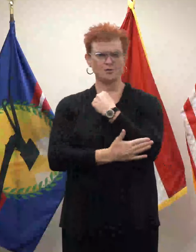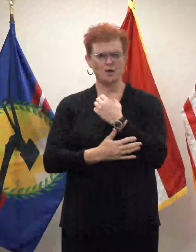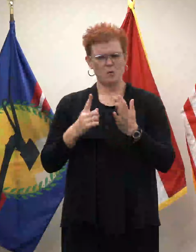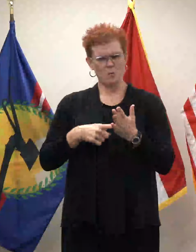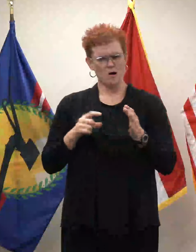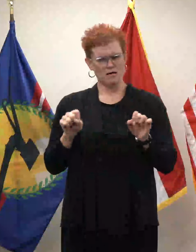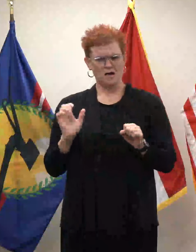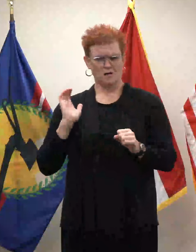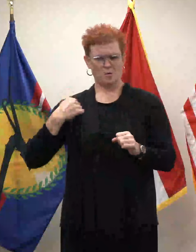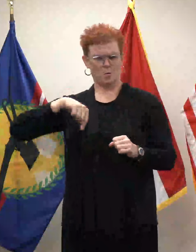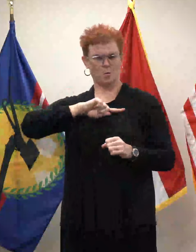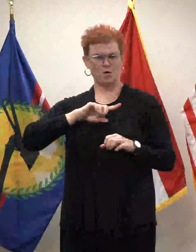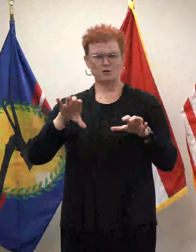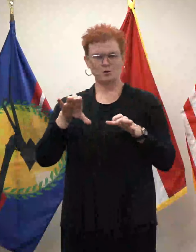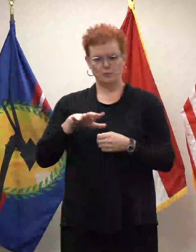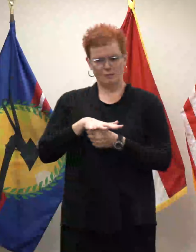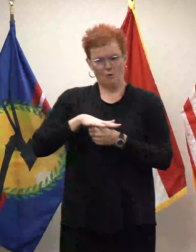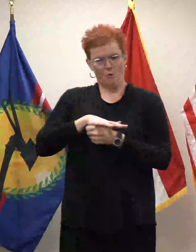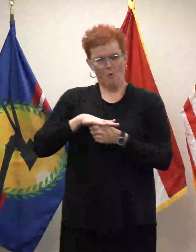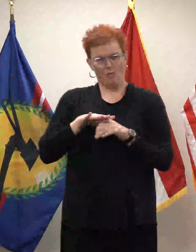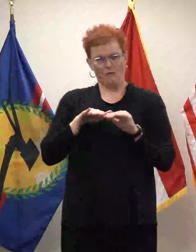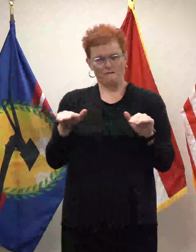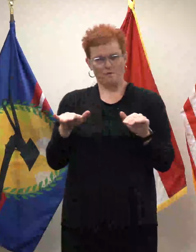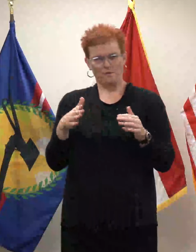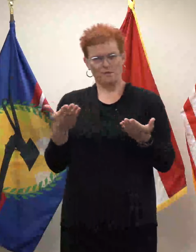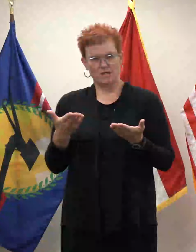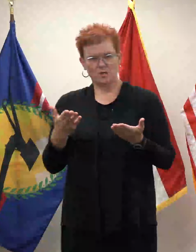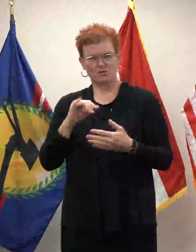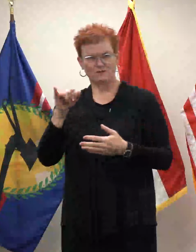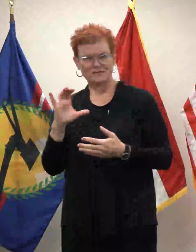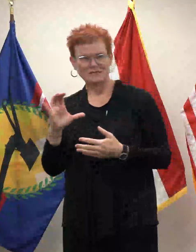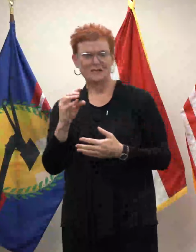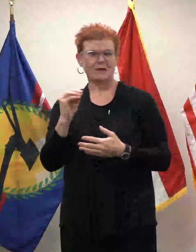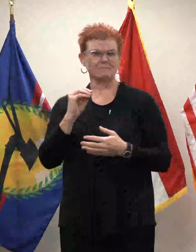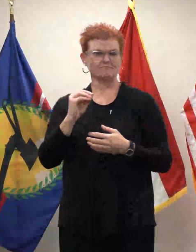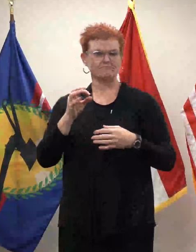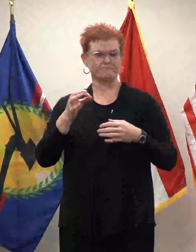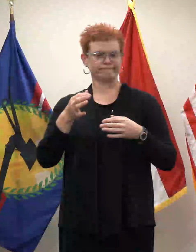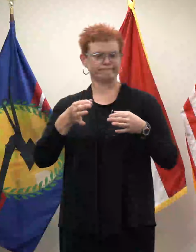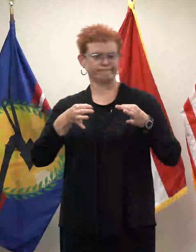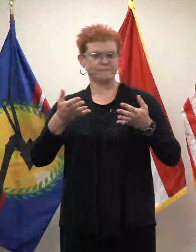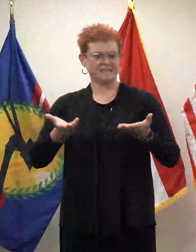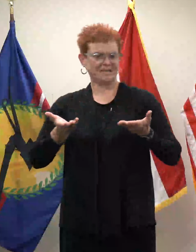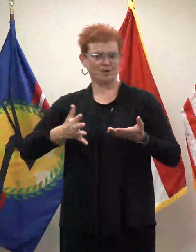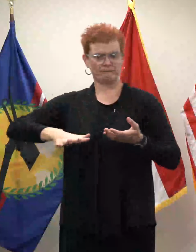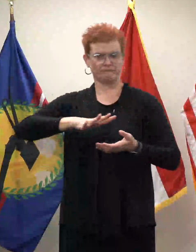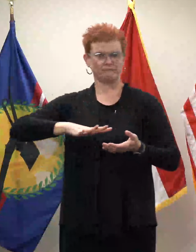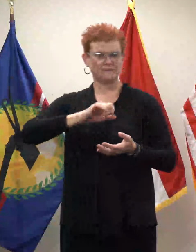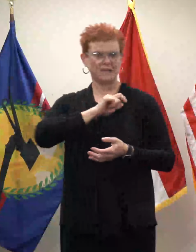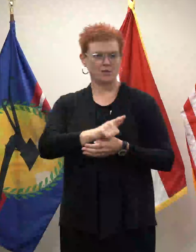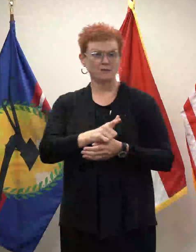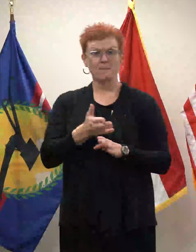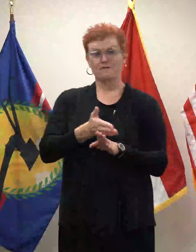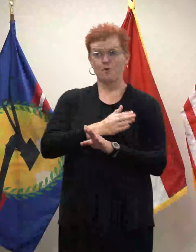to continue to push for those in Congress in Jefferson City to make public safety a priority? And before you go to the